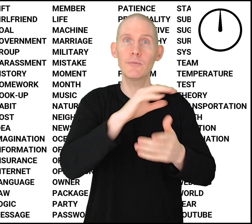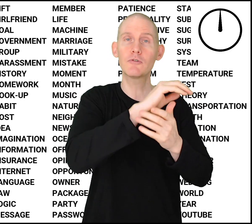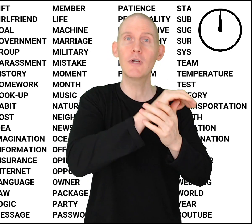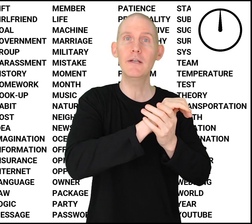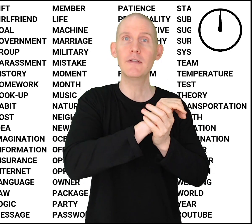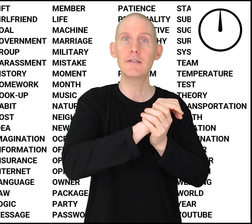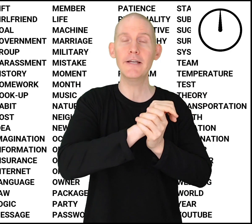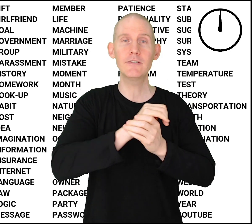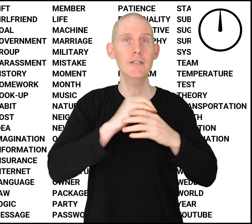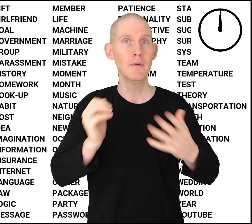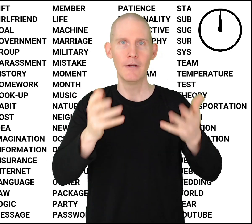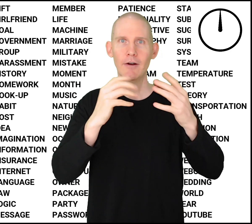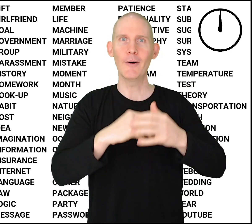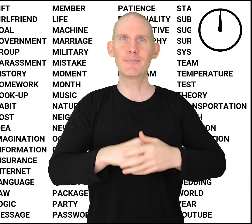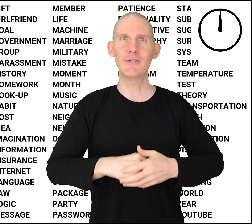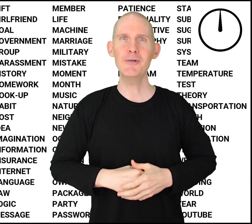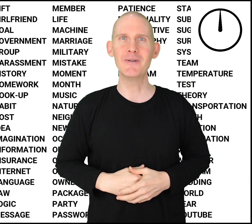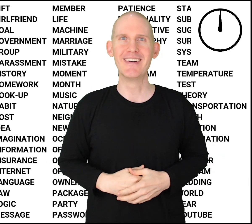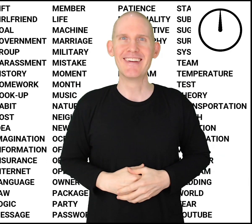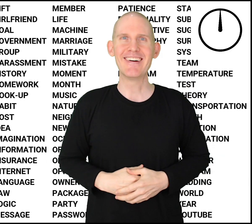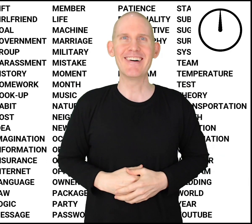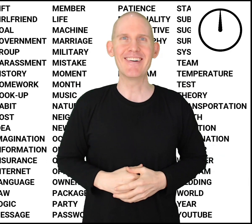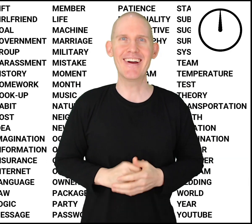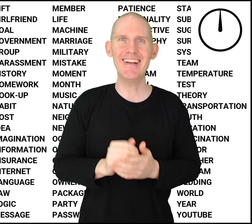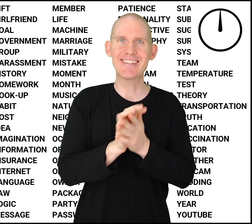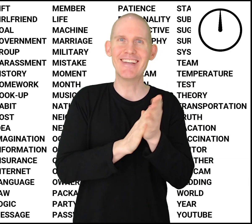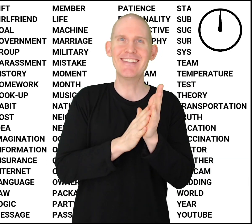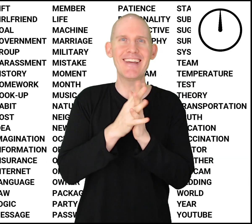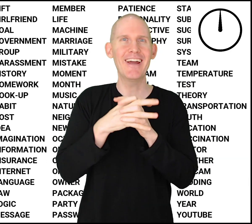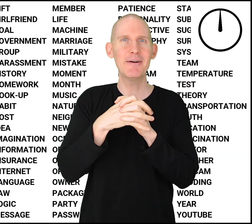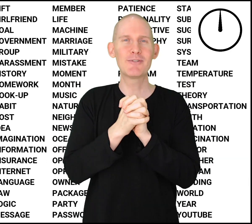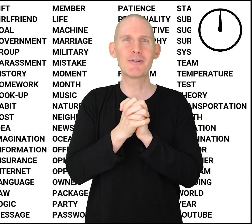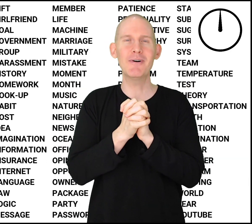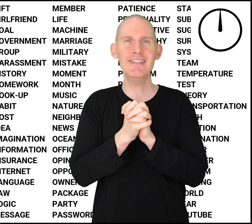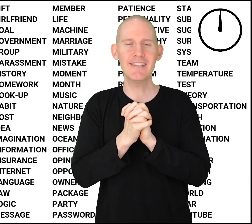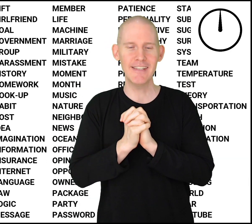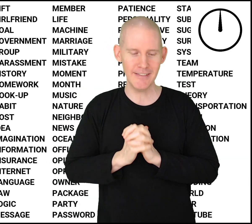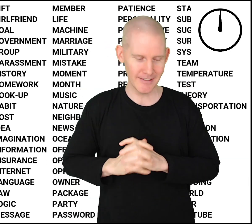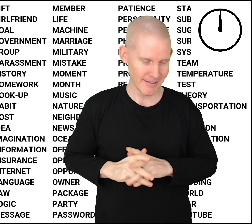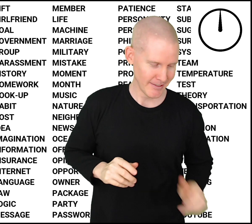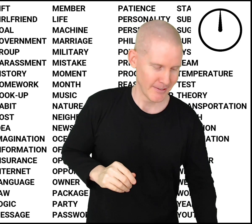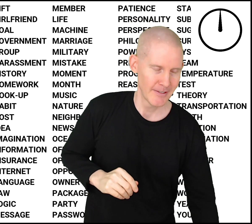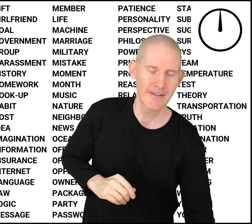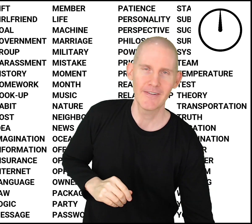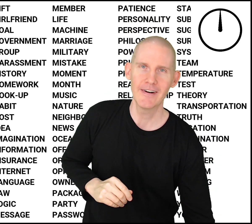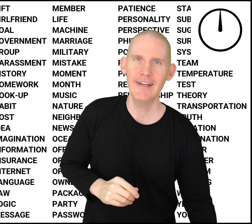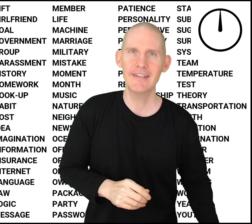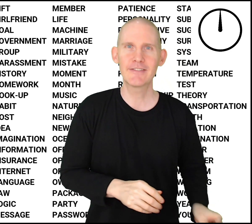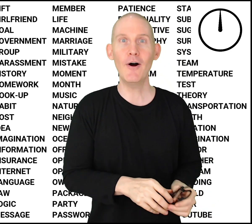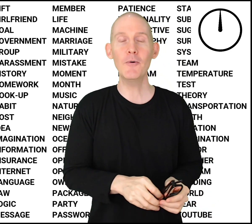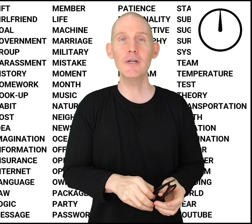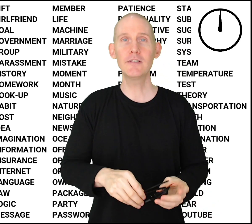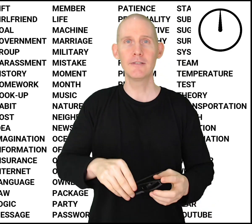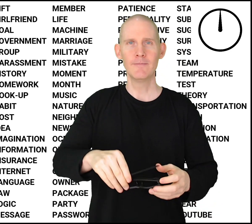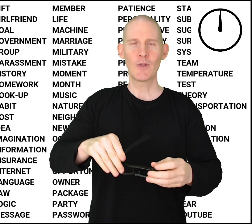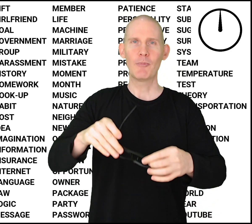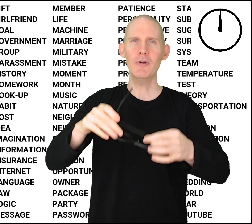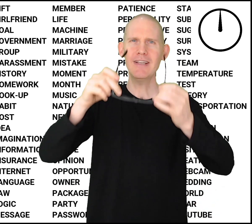straight into the testing, up to you. All right, it's nice to have choices. All right, as always, putting the